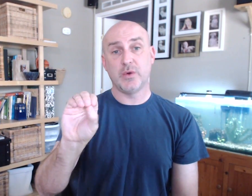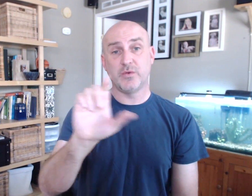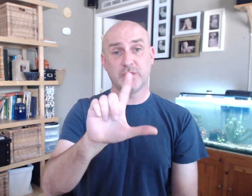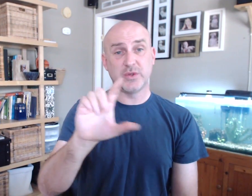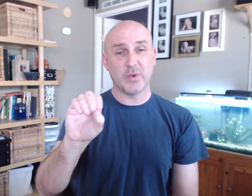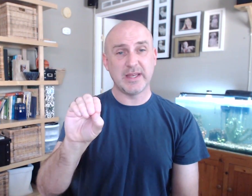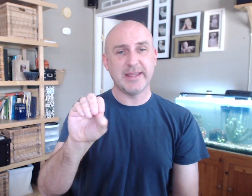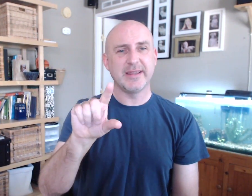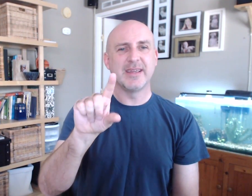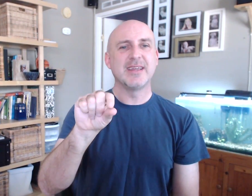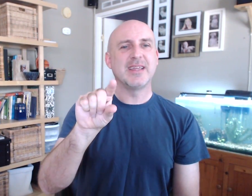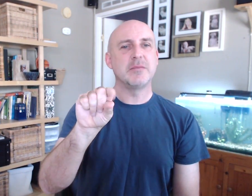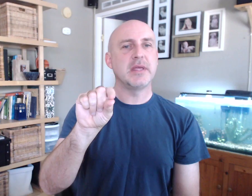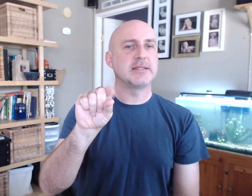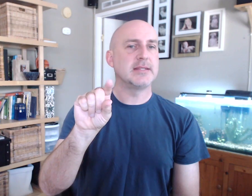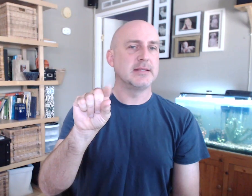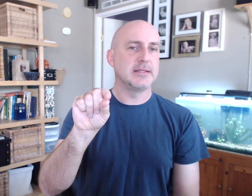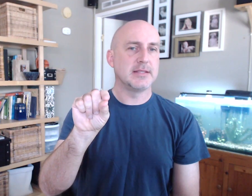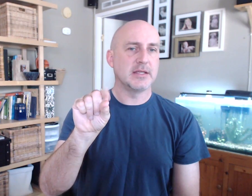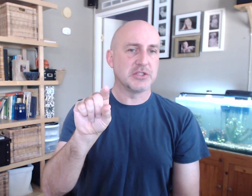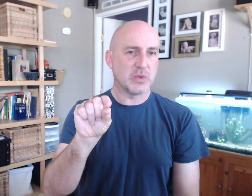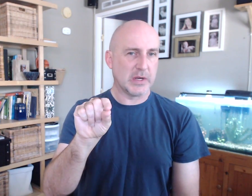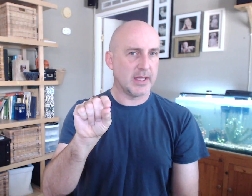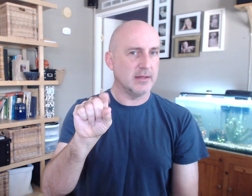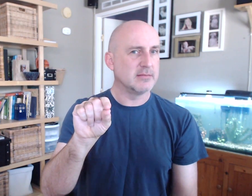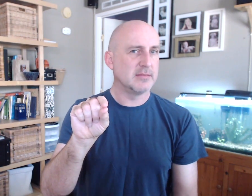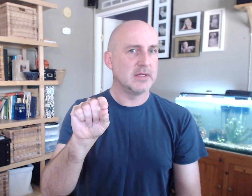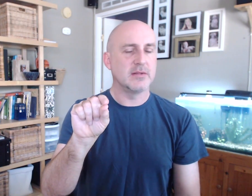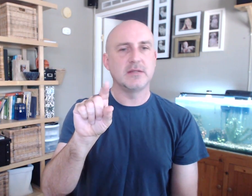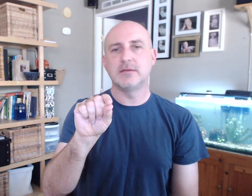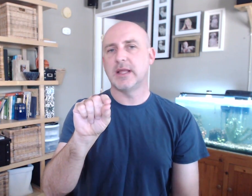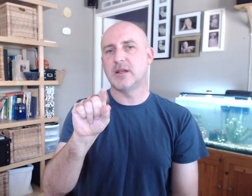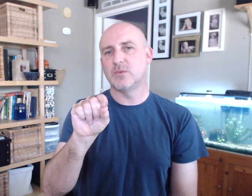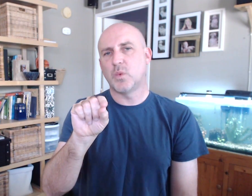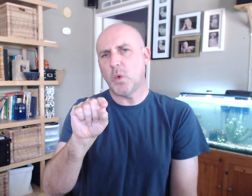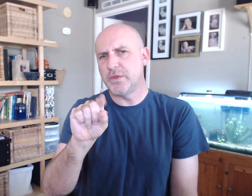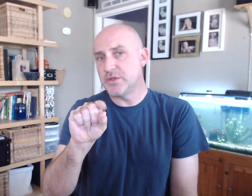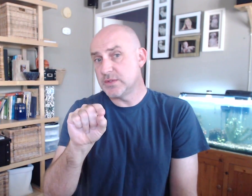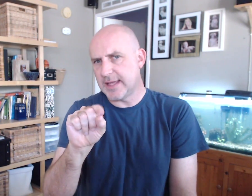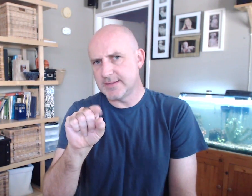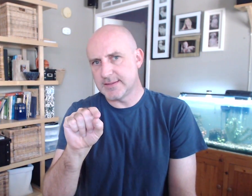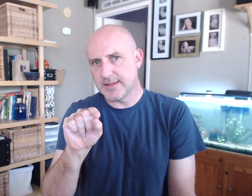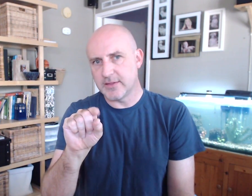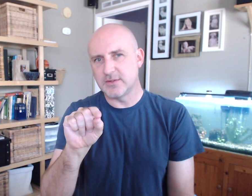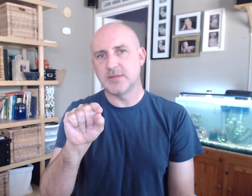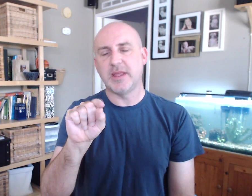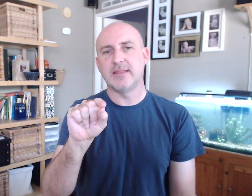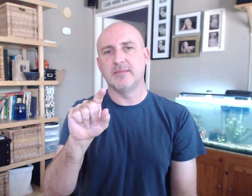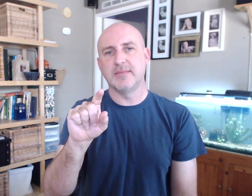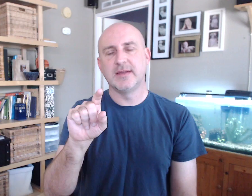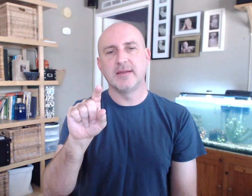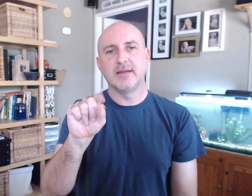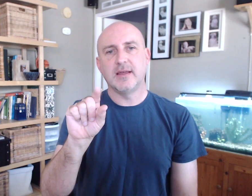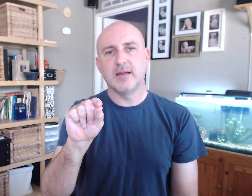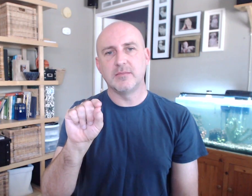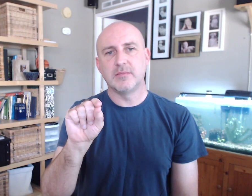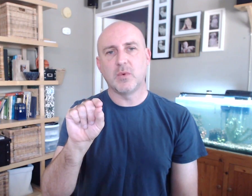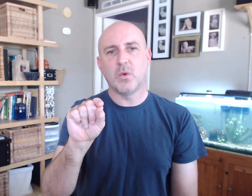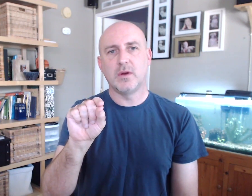for the 20, it makes sense. It's like a shortcut. You know, they kind of rolled the two signs together to make them more,